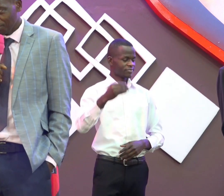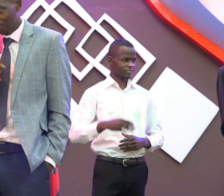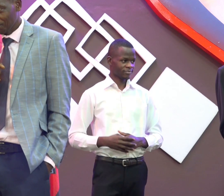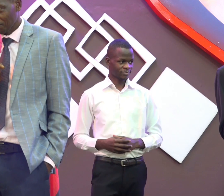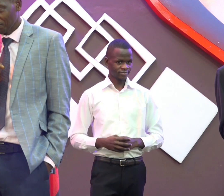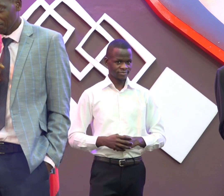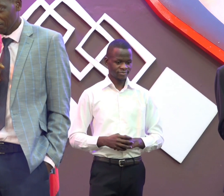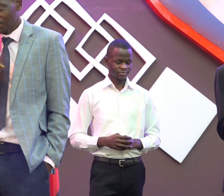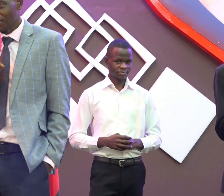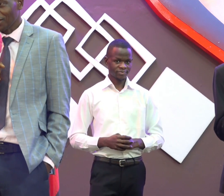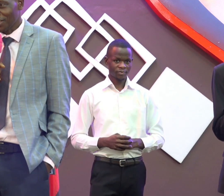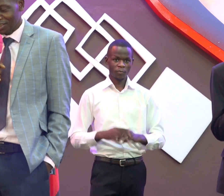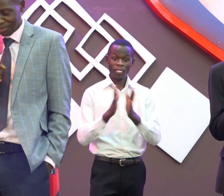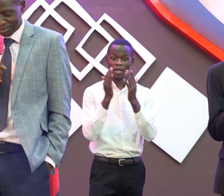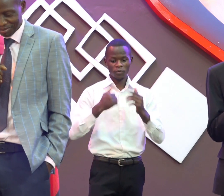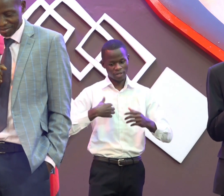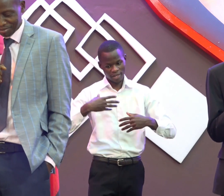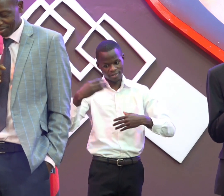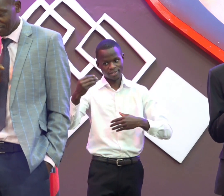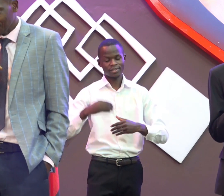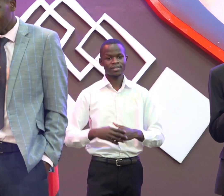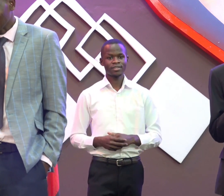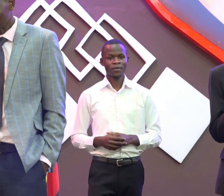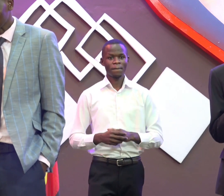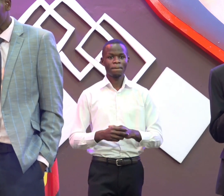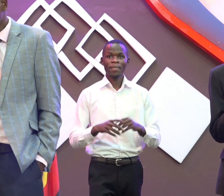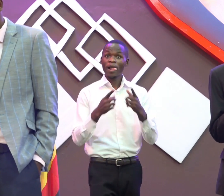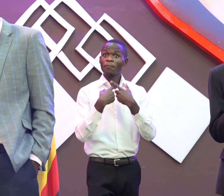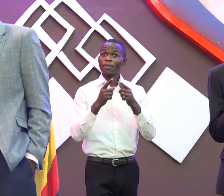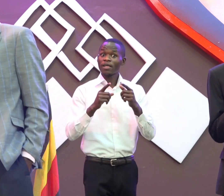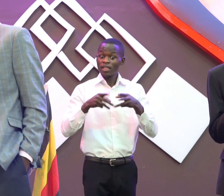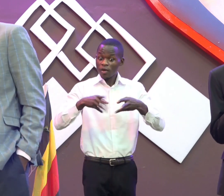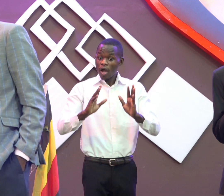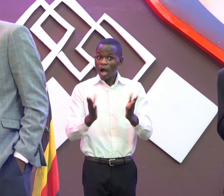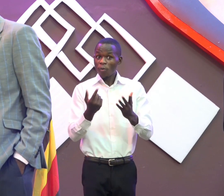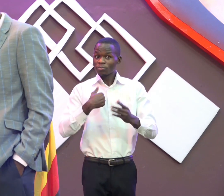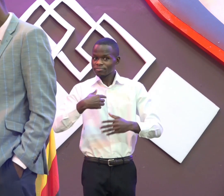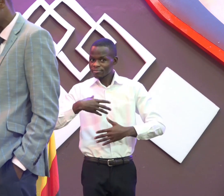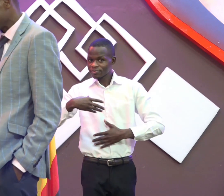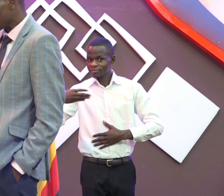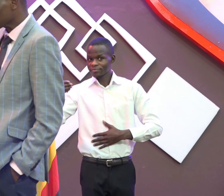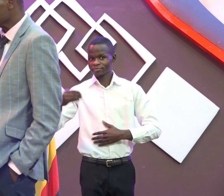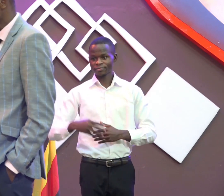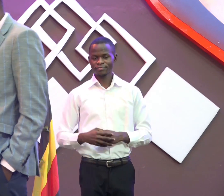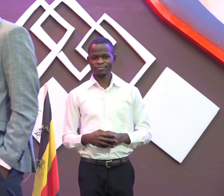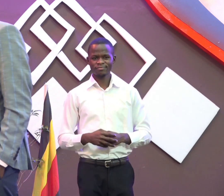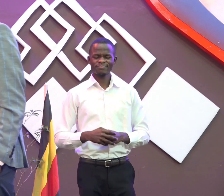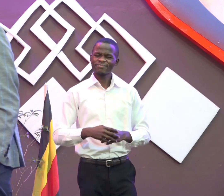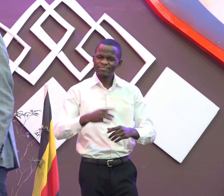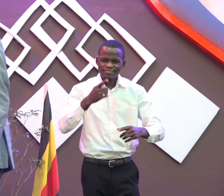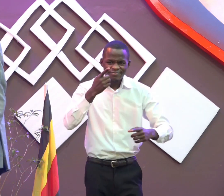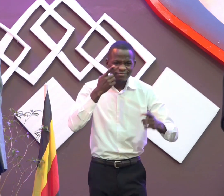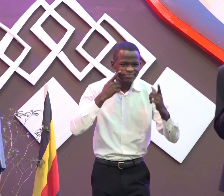wherever she was sending me. Nengenda. So I went. Nengenda jenna genda mu. But the way I went. Yamkubye